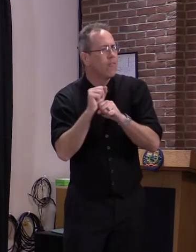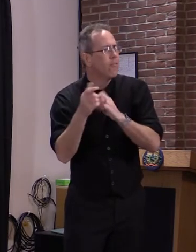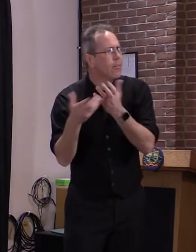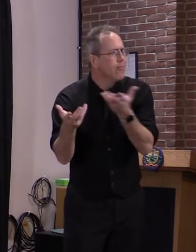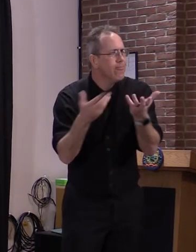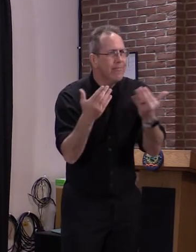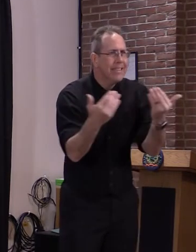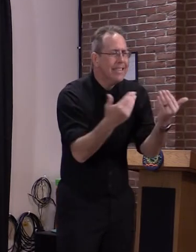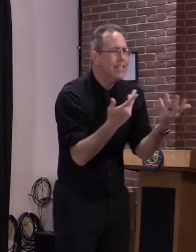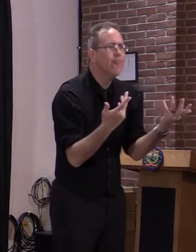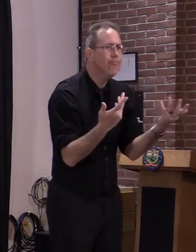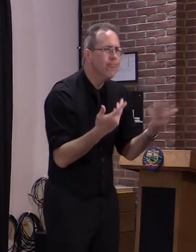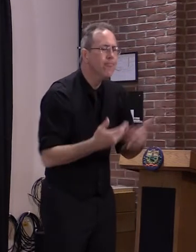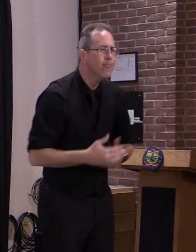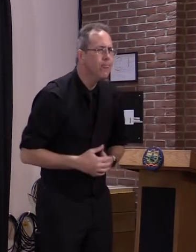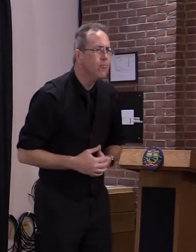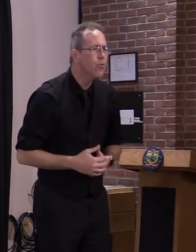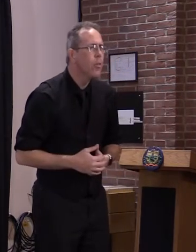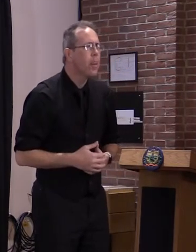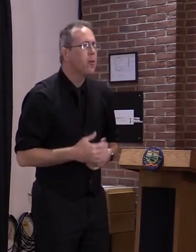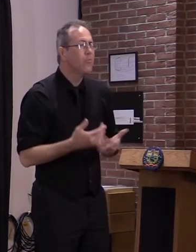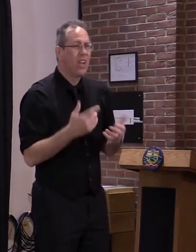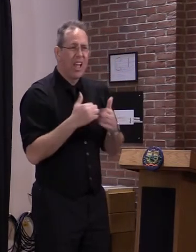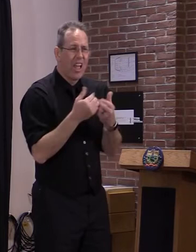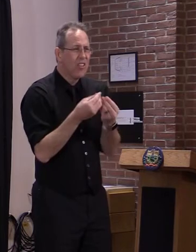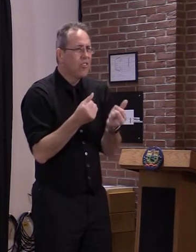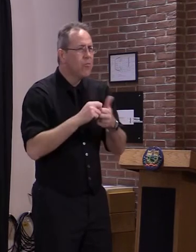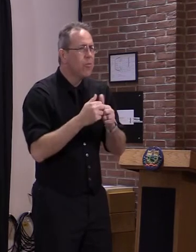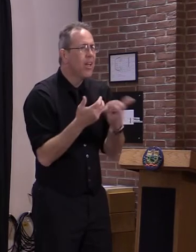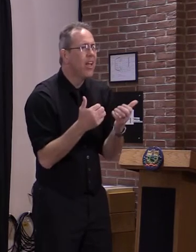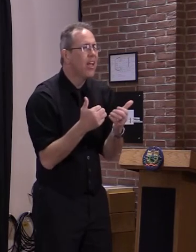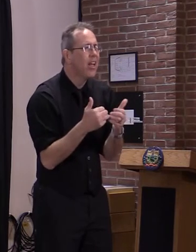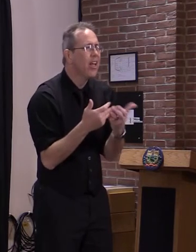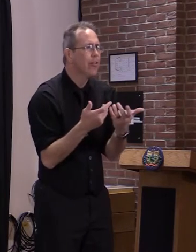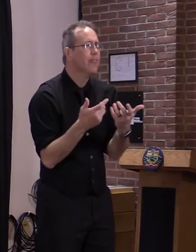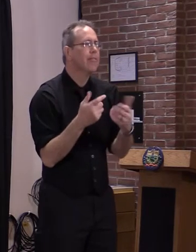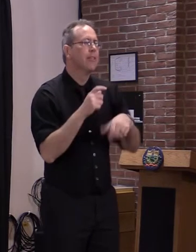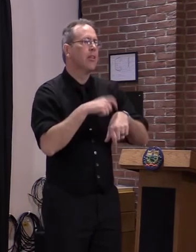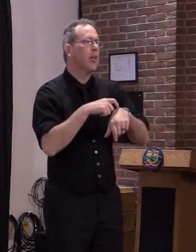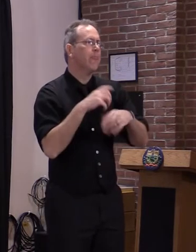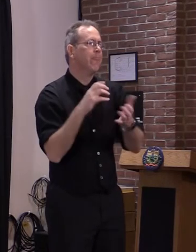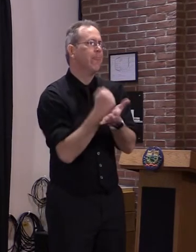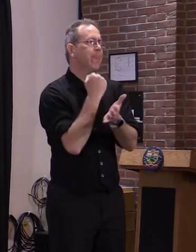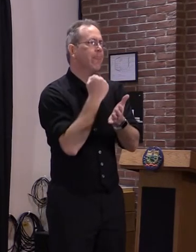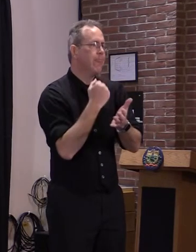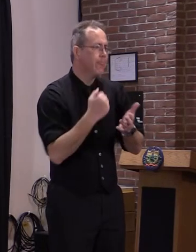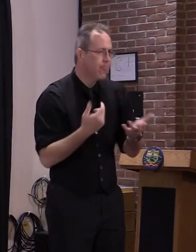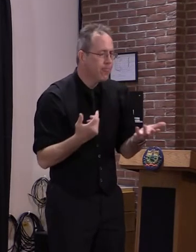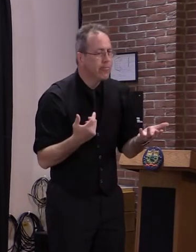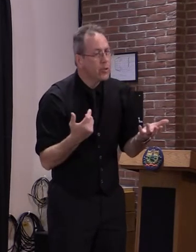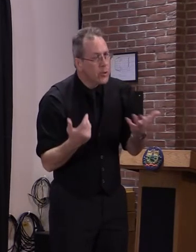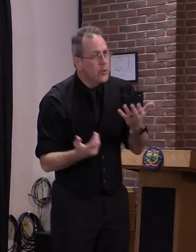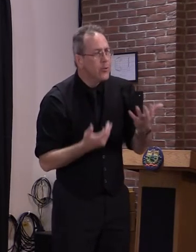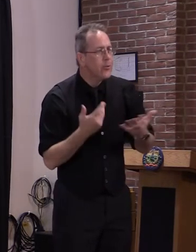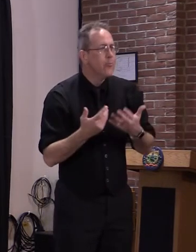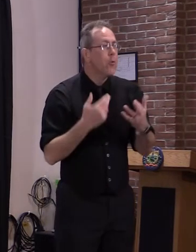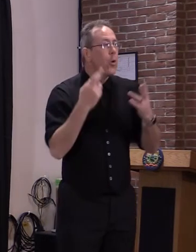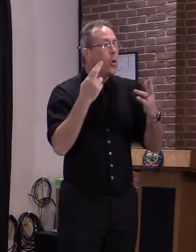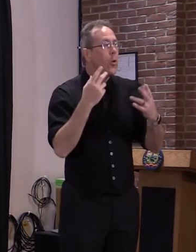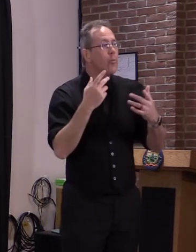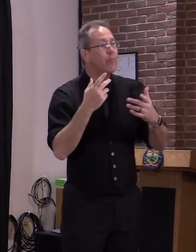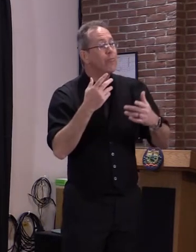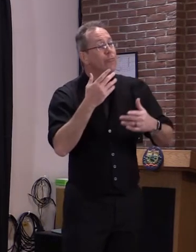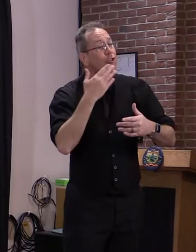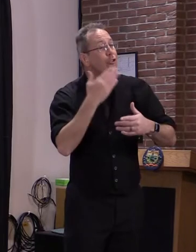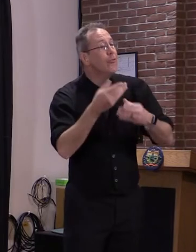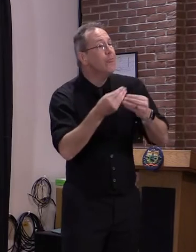time to put all this into place, but that's a good problem to have, as opposed to not having